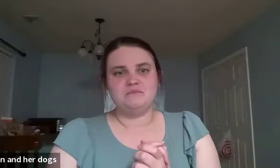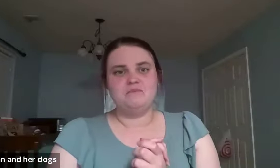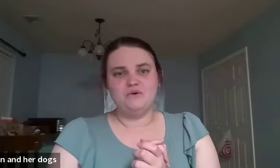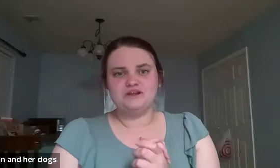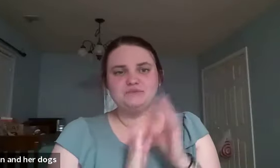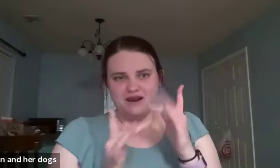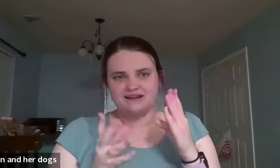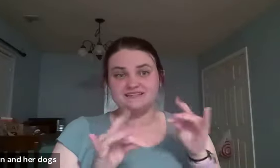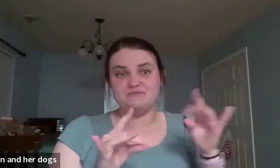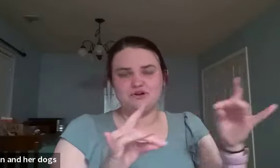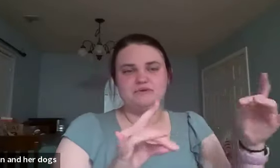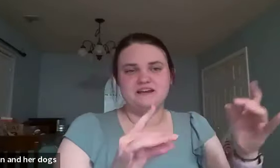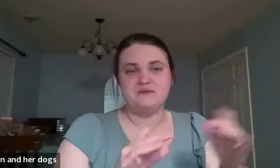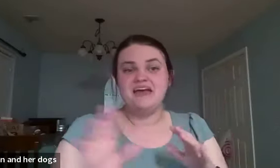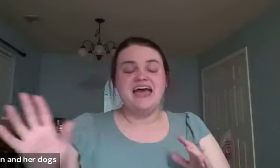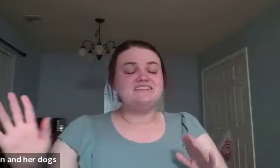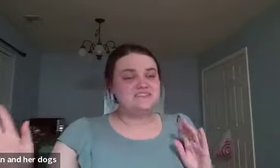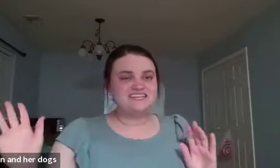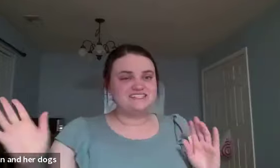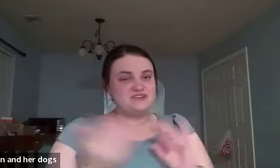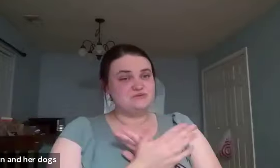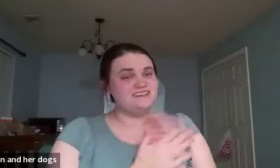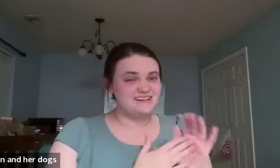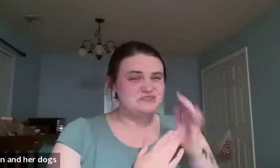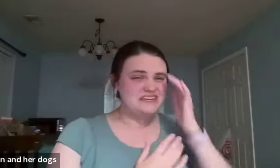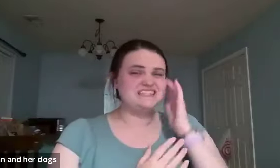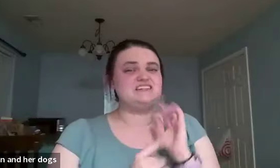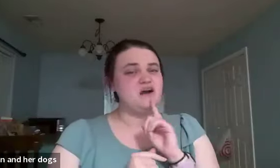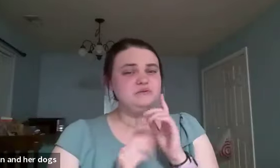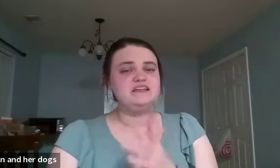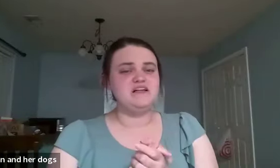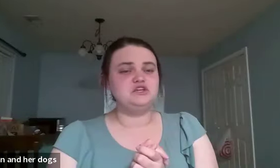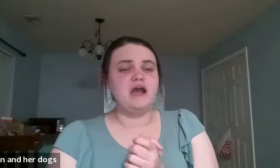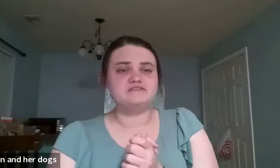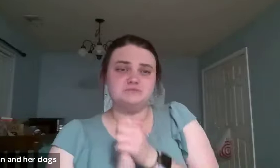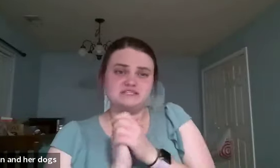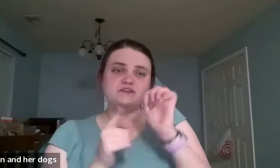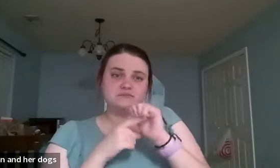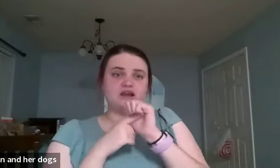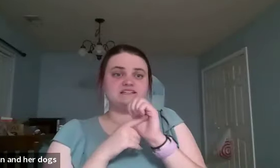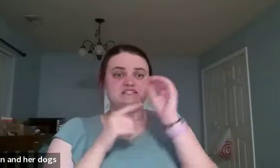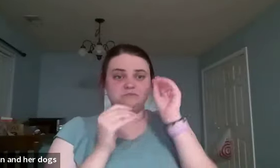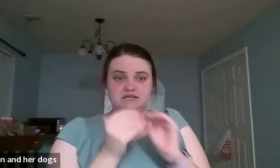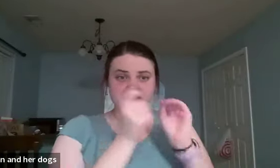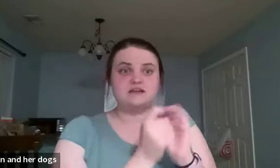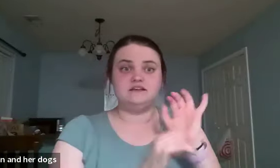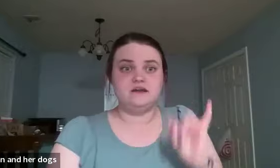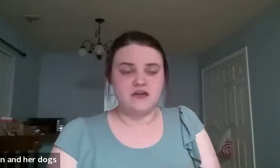the more you practice, the more you'll pick up. And the thing is too, that's really nice with it is it's not really like you have to specifically practice it to be exactly like